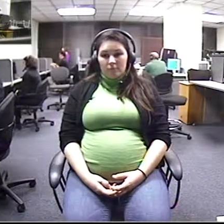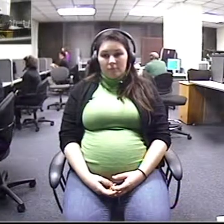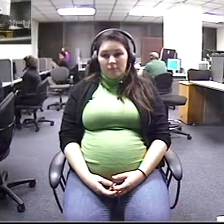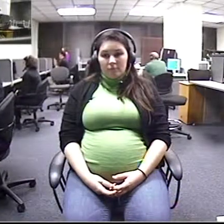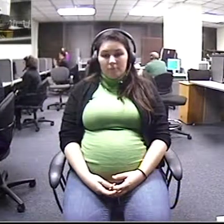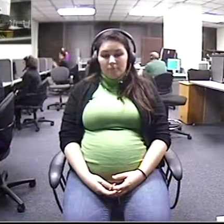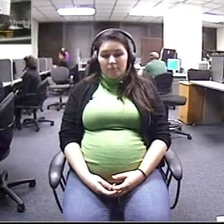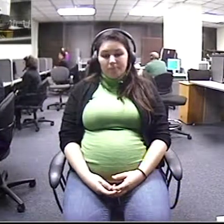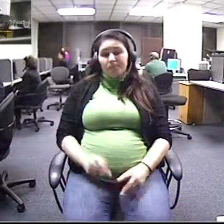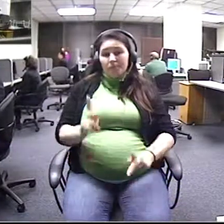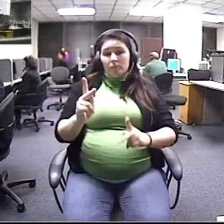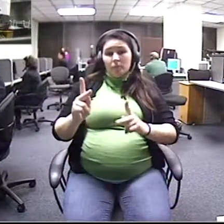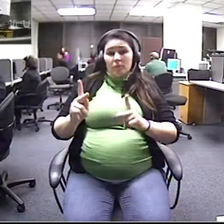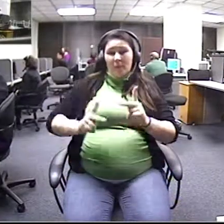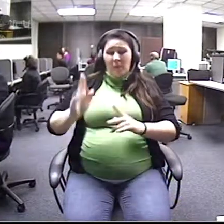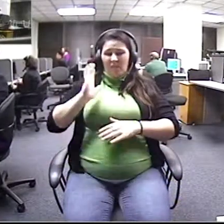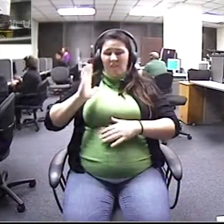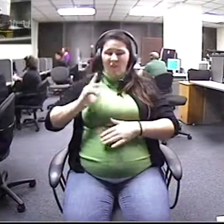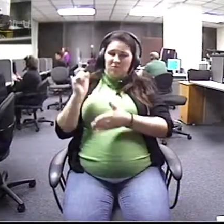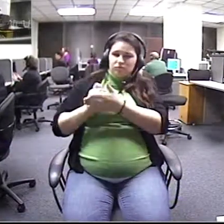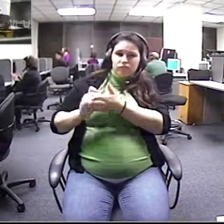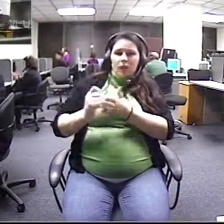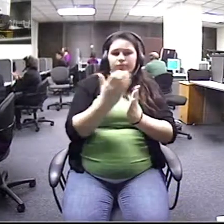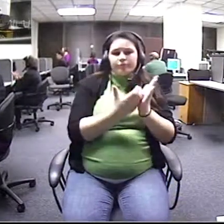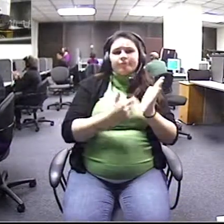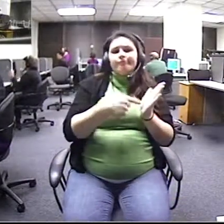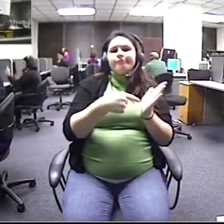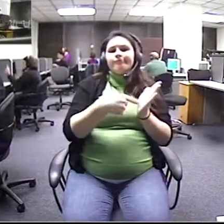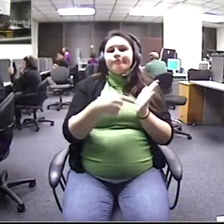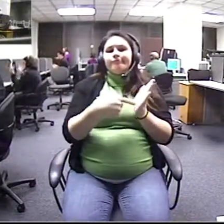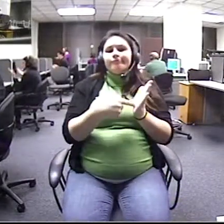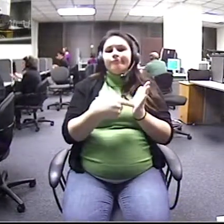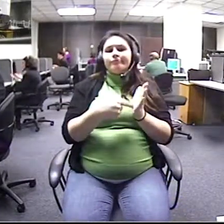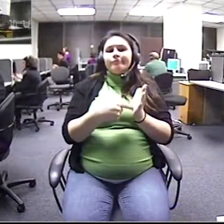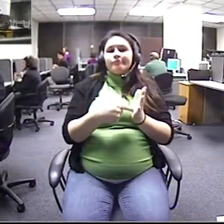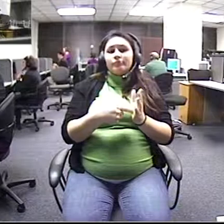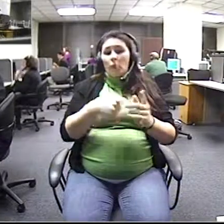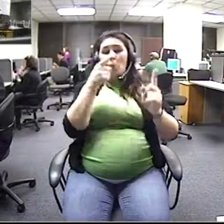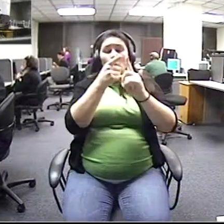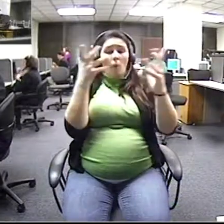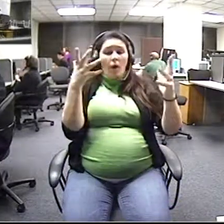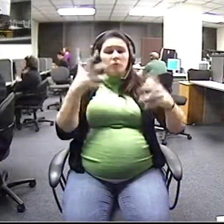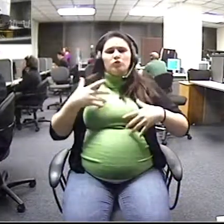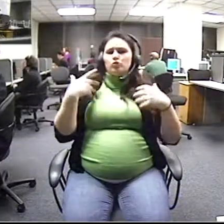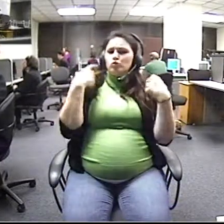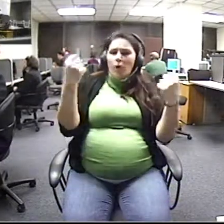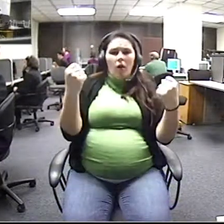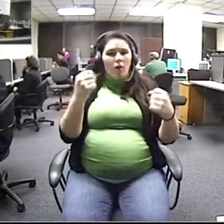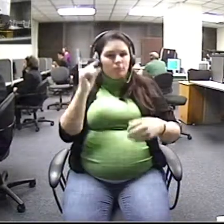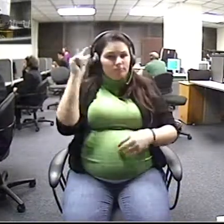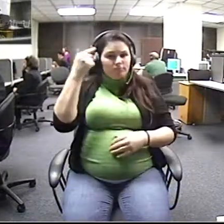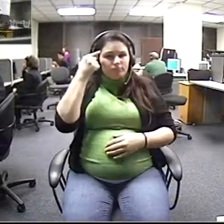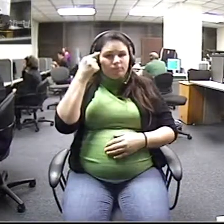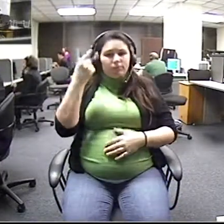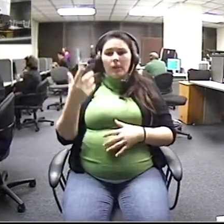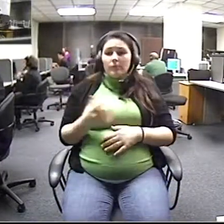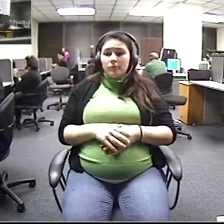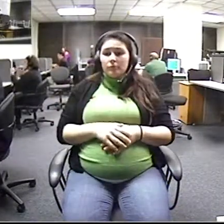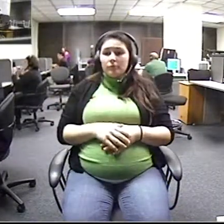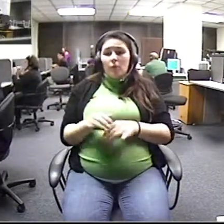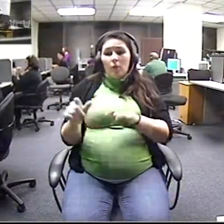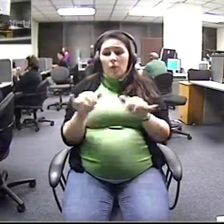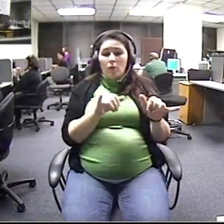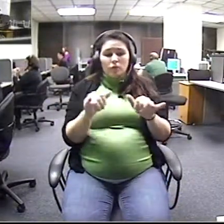Those who wrote the Constitution aimed to create a strong central government. They were equally determined to provide adequate authority to the